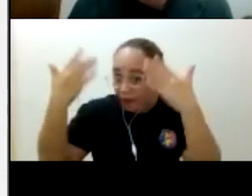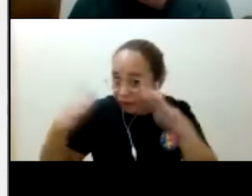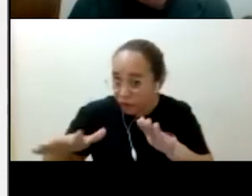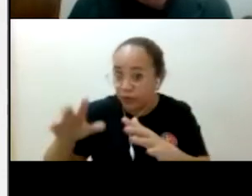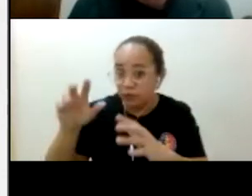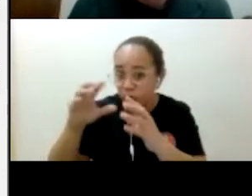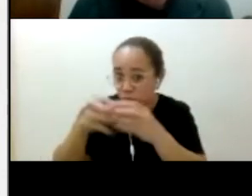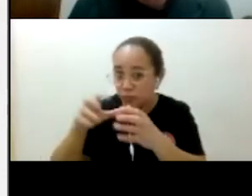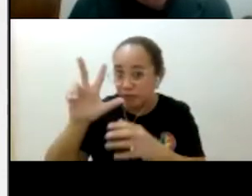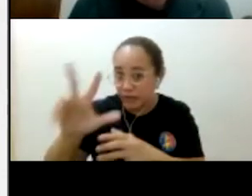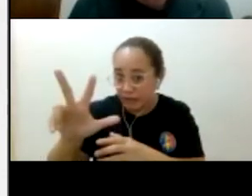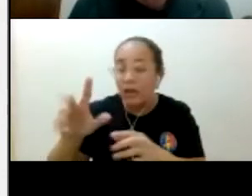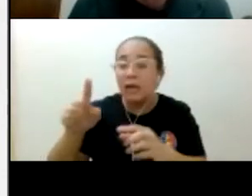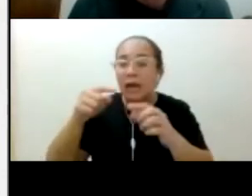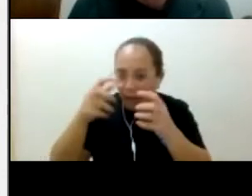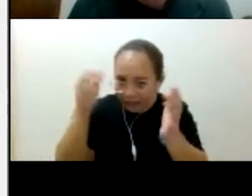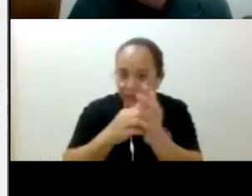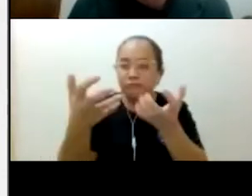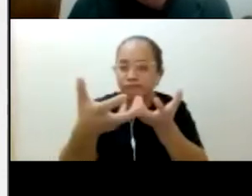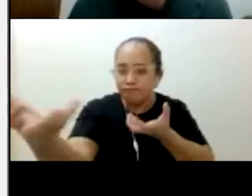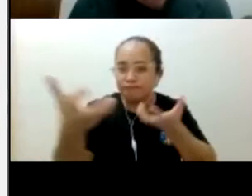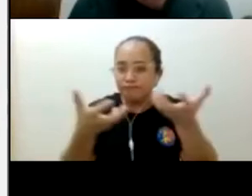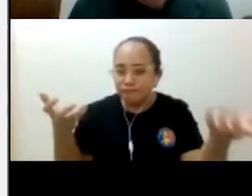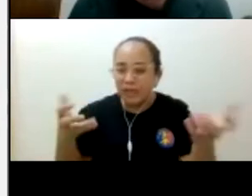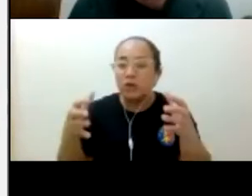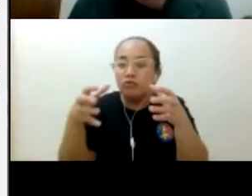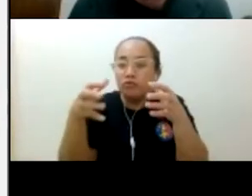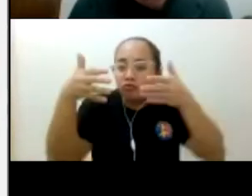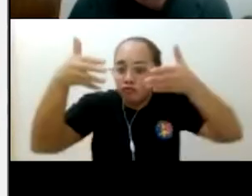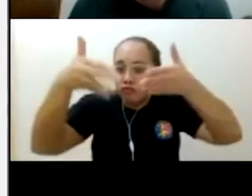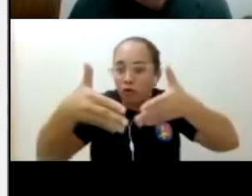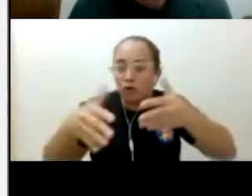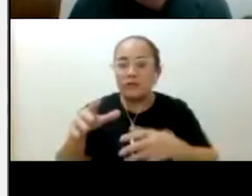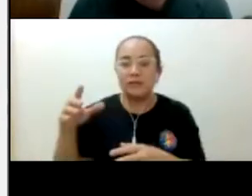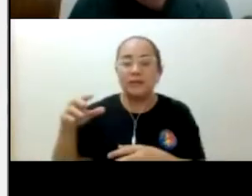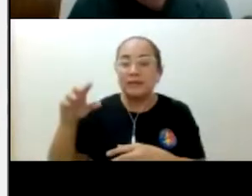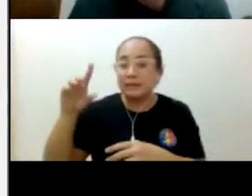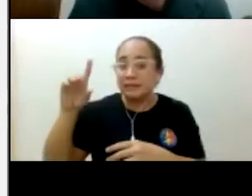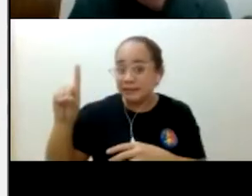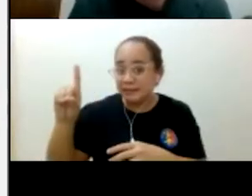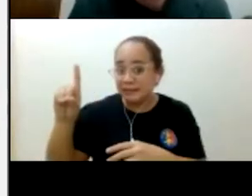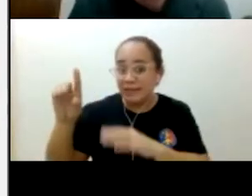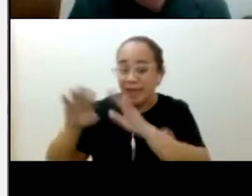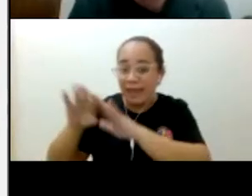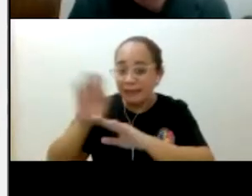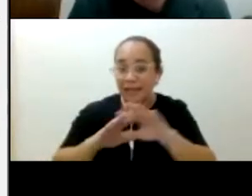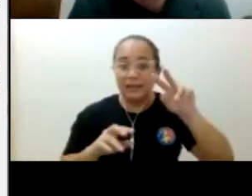each group and you focus by dominant hand and non-dominant hand.